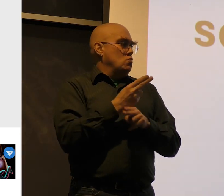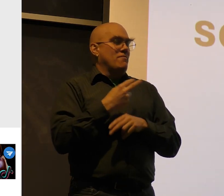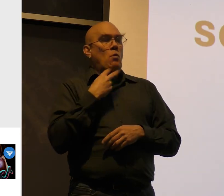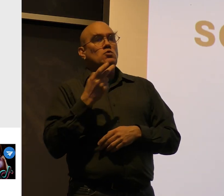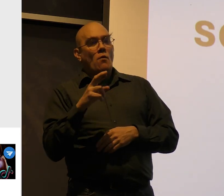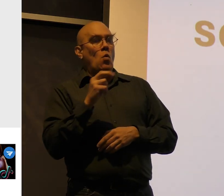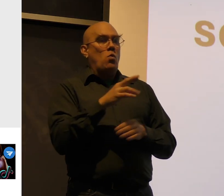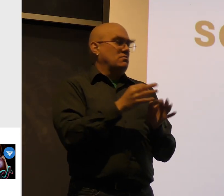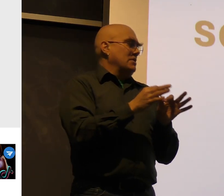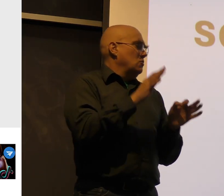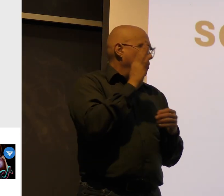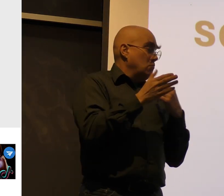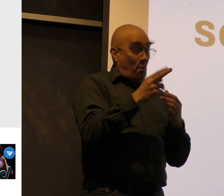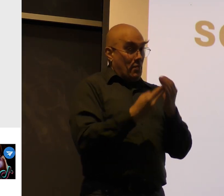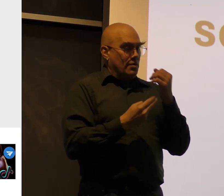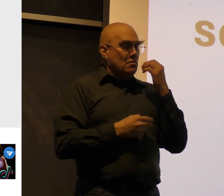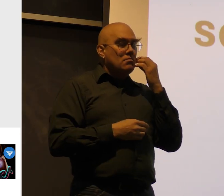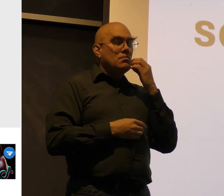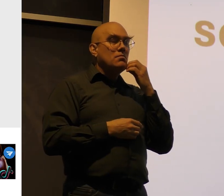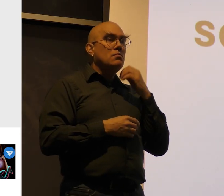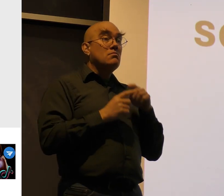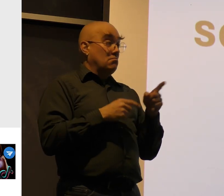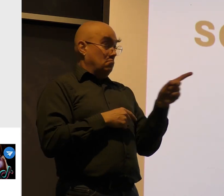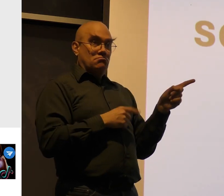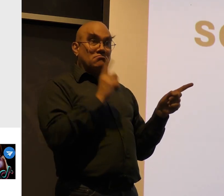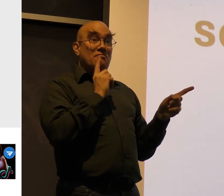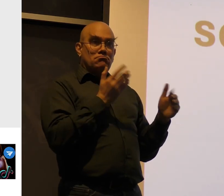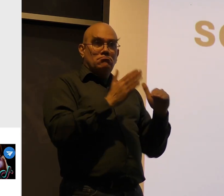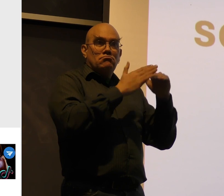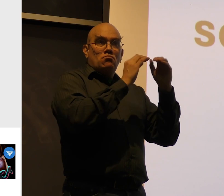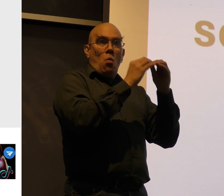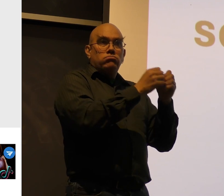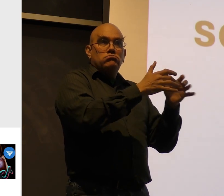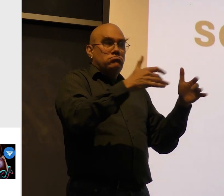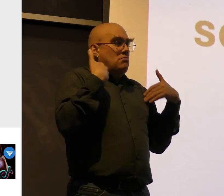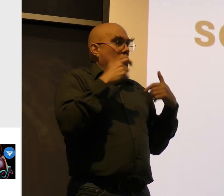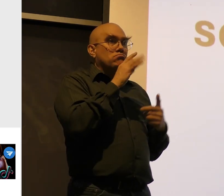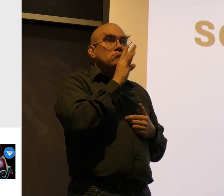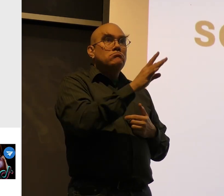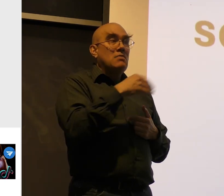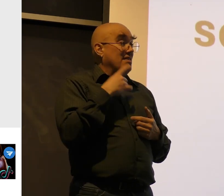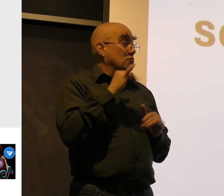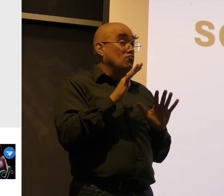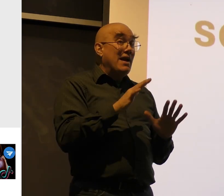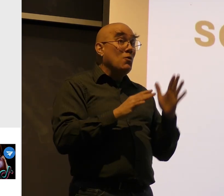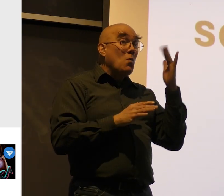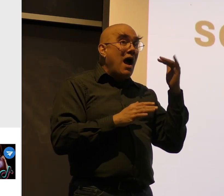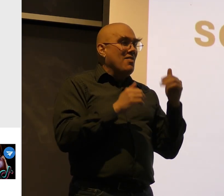engage, and understand what I'm sharing. I have to use voiceover or captioning or some other accommodation, but there are some who can use their voice and really speak out, use it